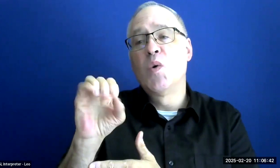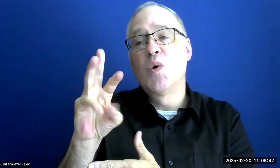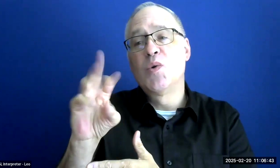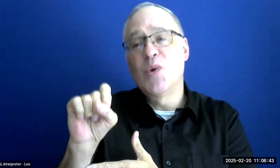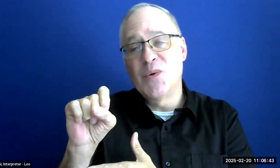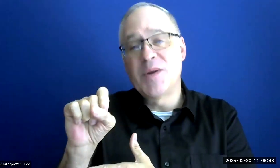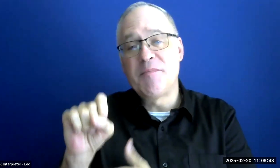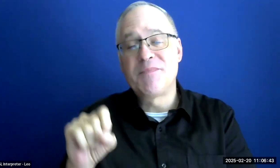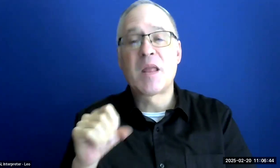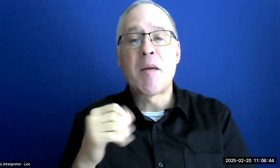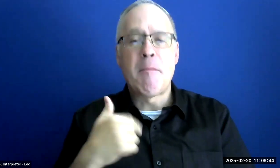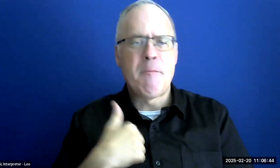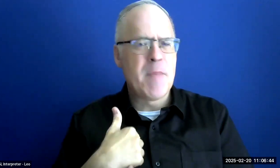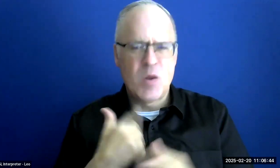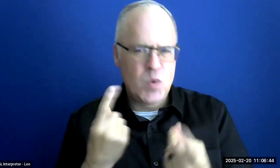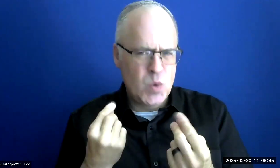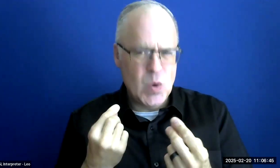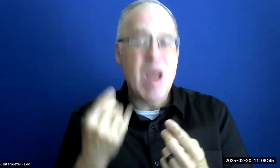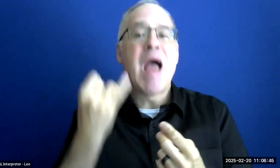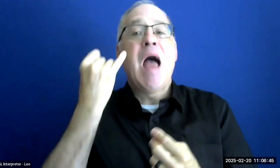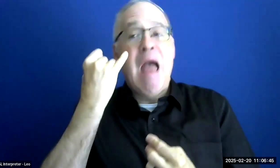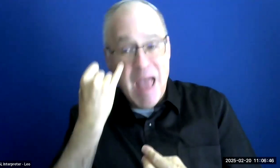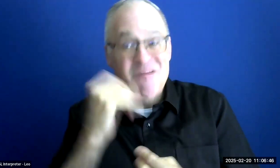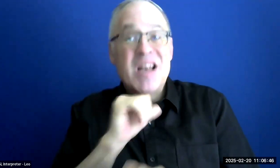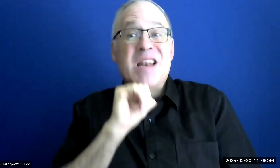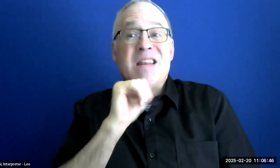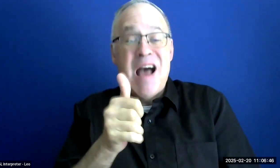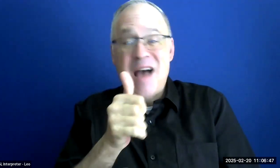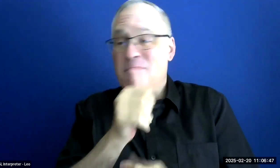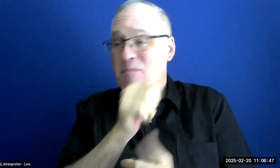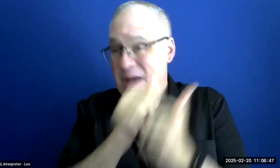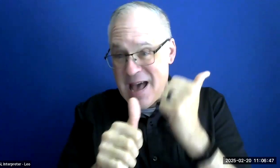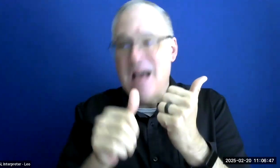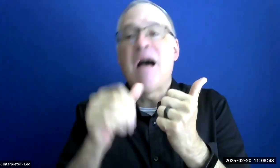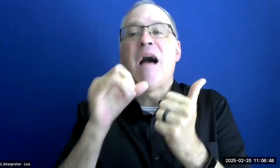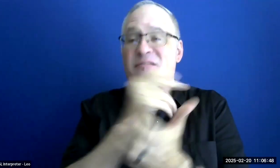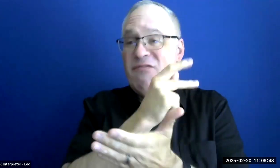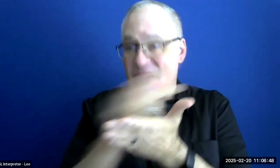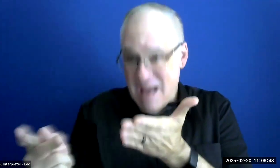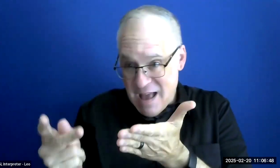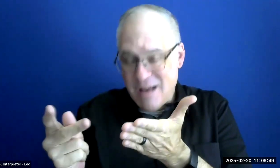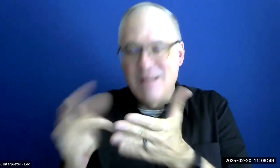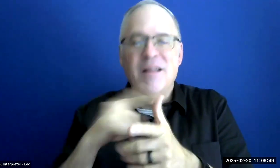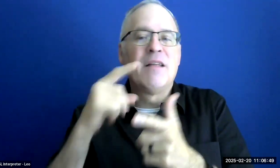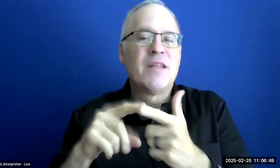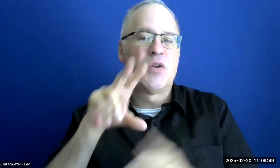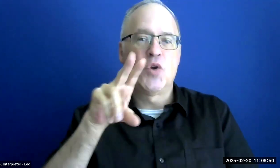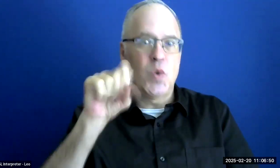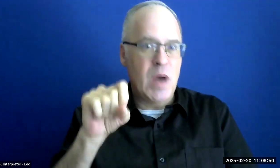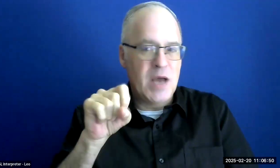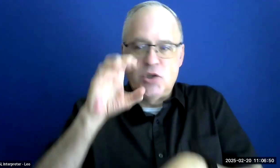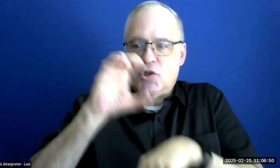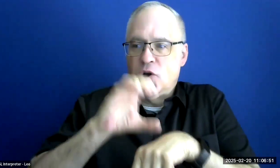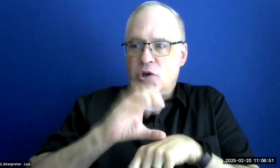regionalization is not ratified. Simply put, what happens is the U.S. Church won't be able to change anything